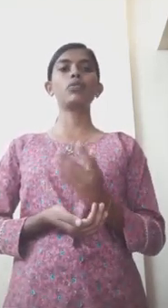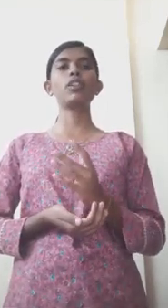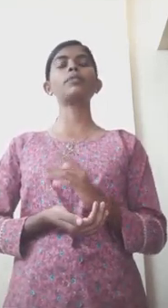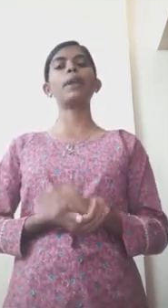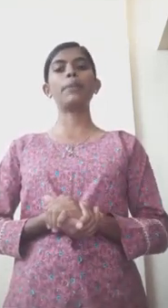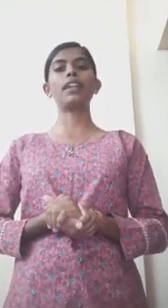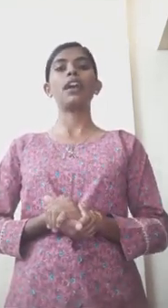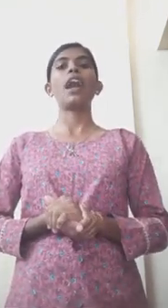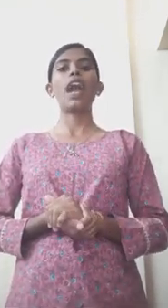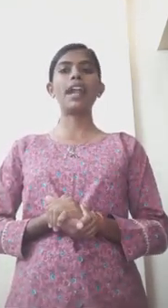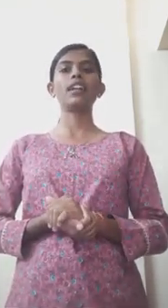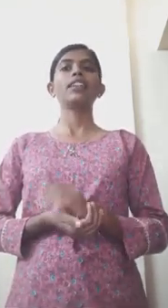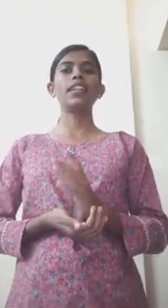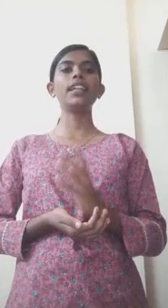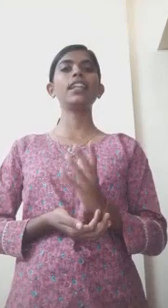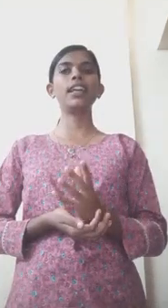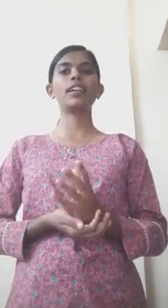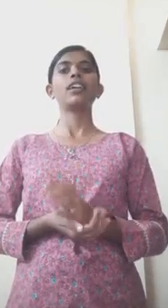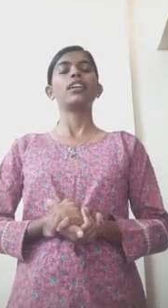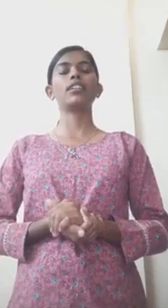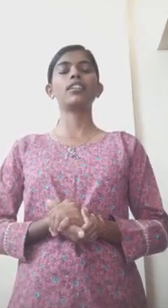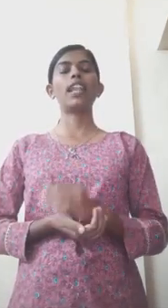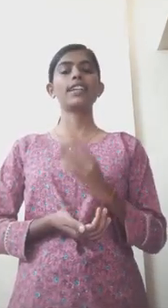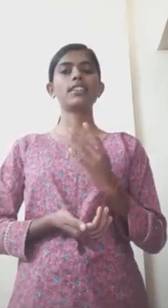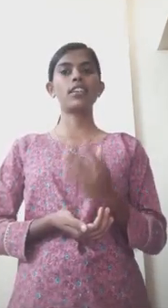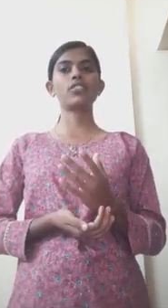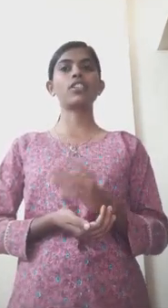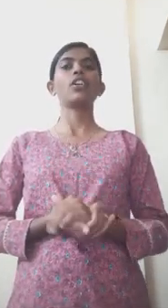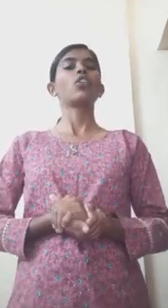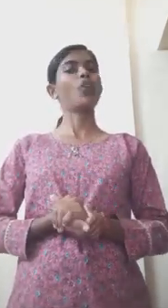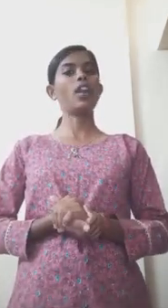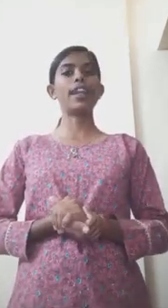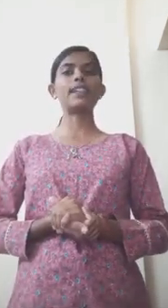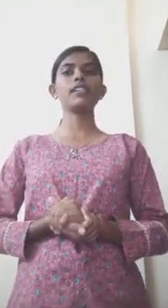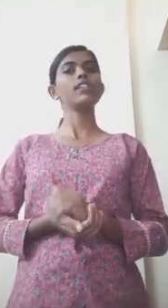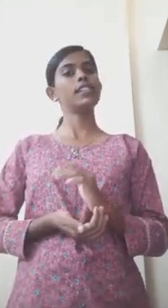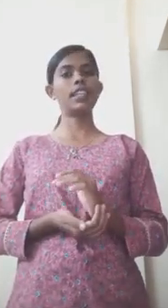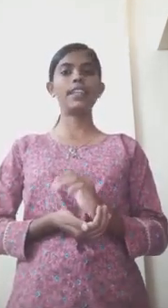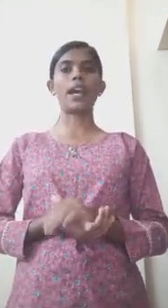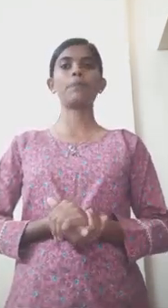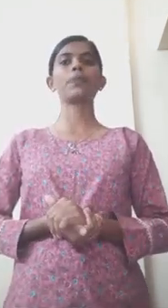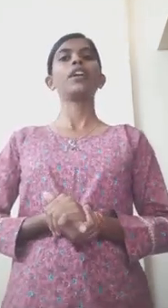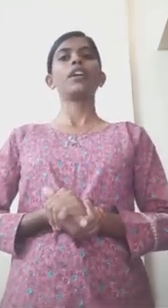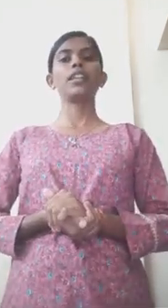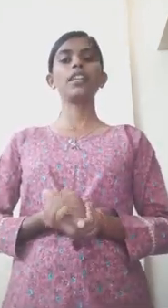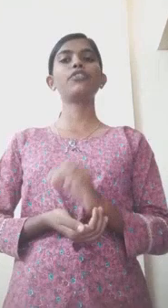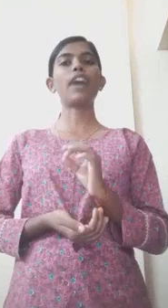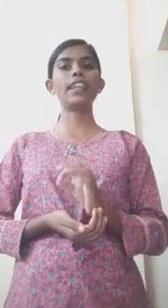mucous membrane and thin layer like structure called as a cilia. Then the